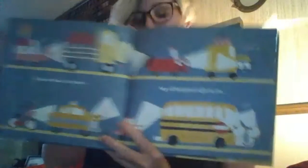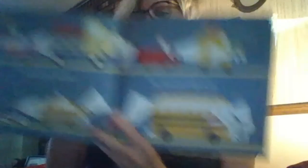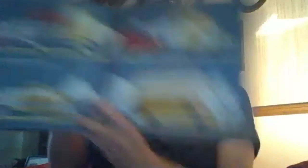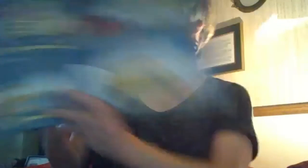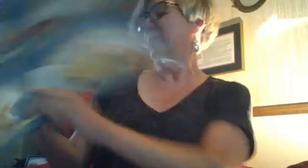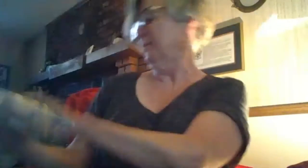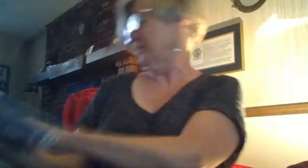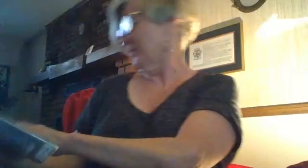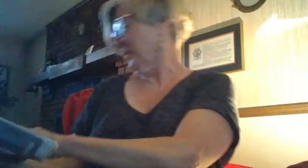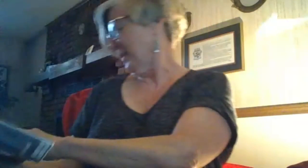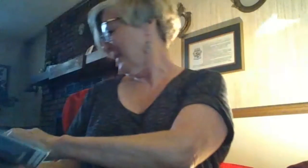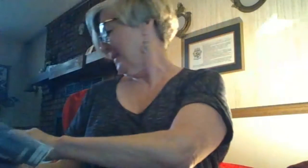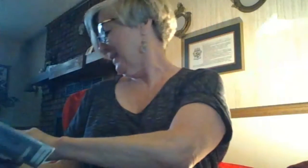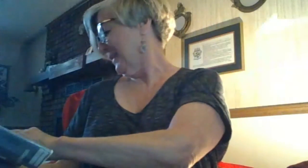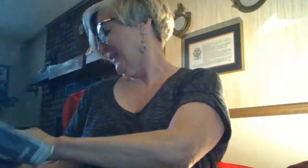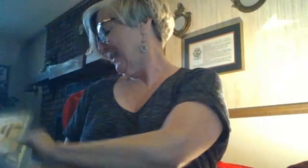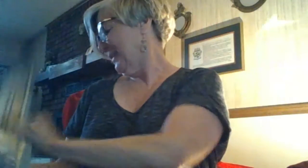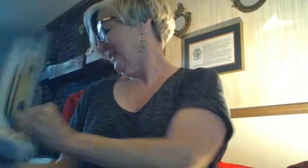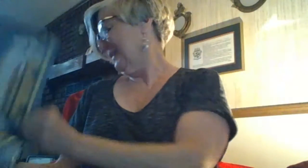still out too.